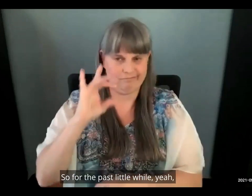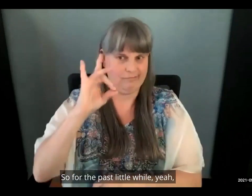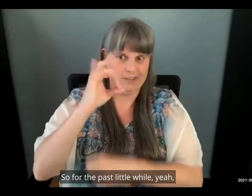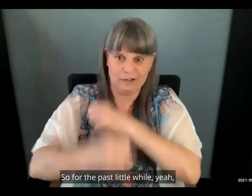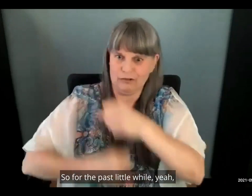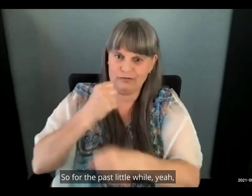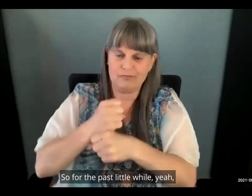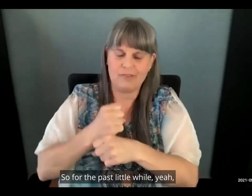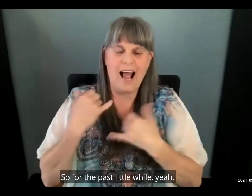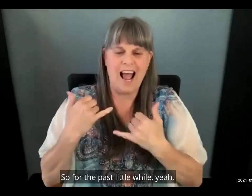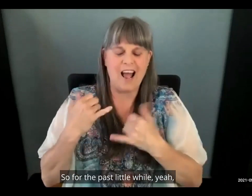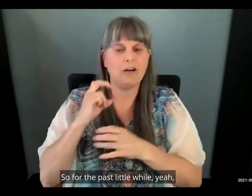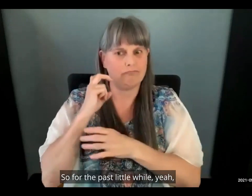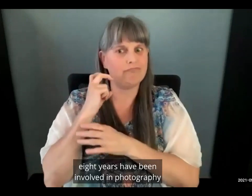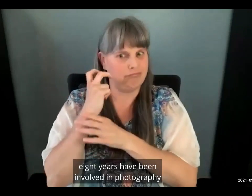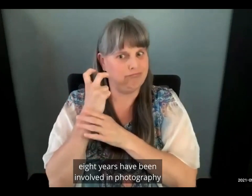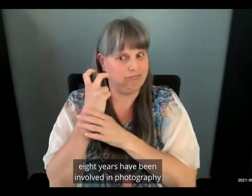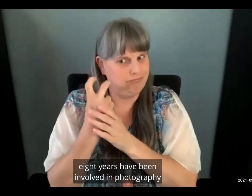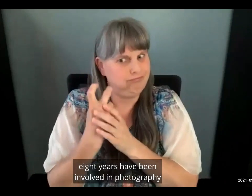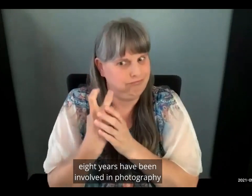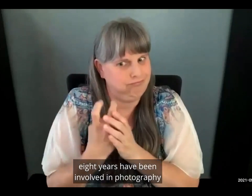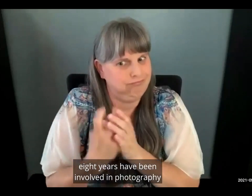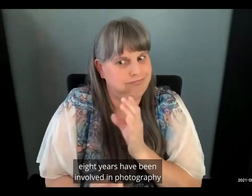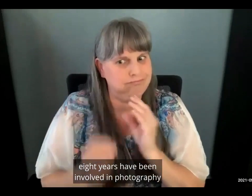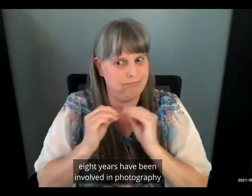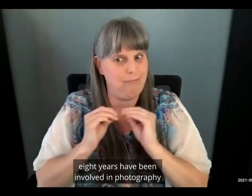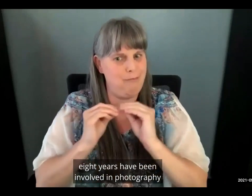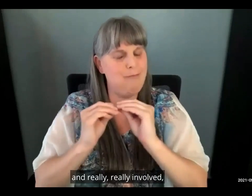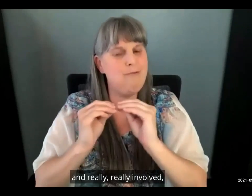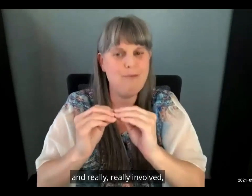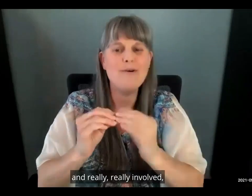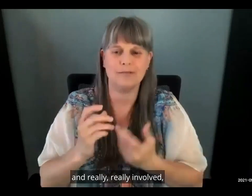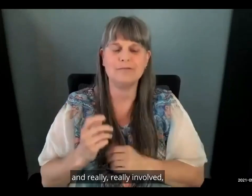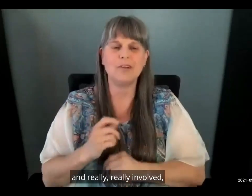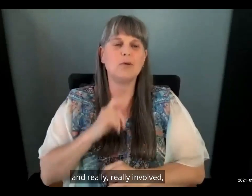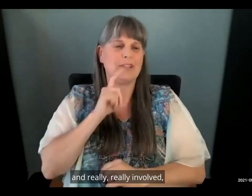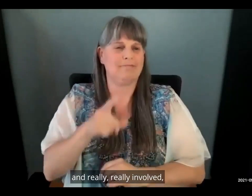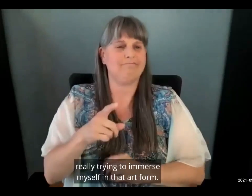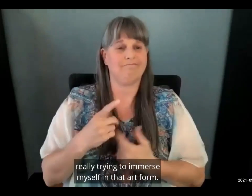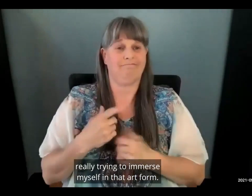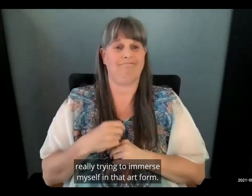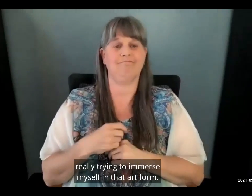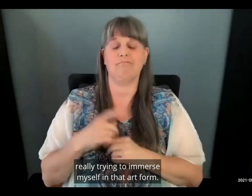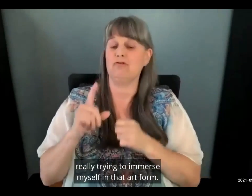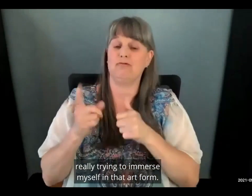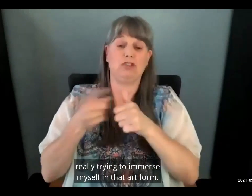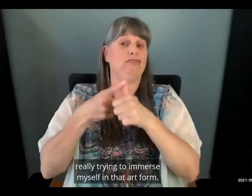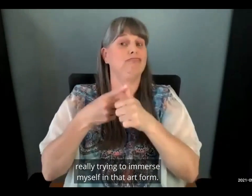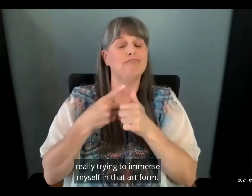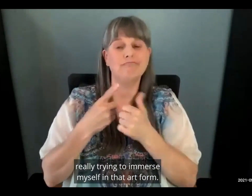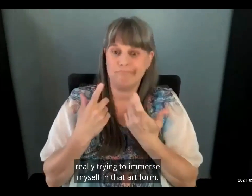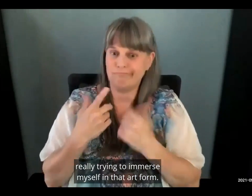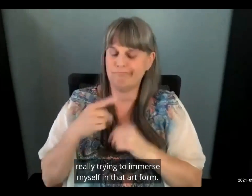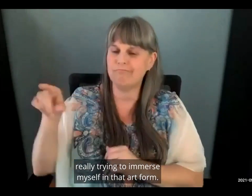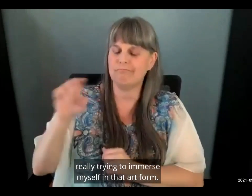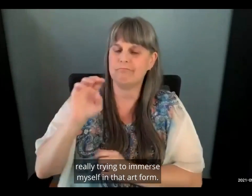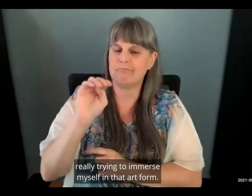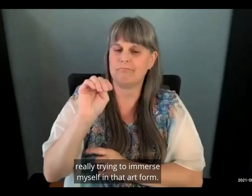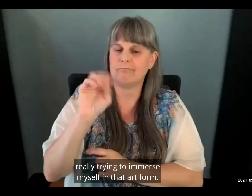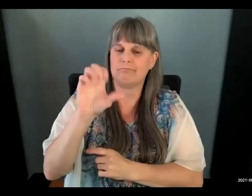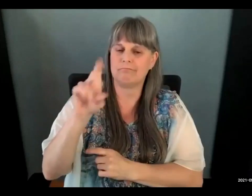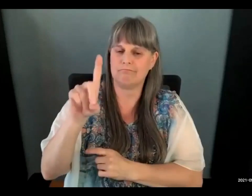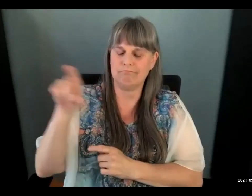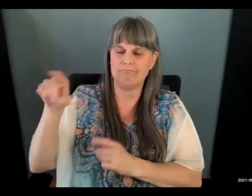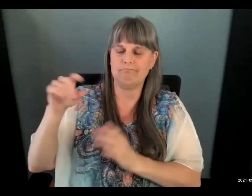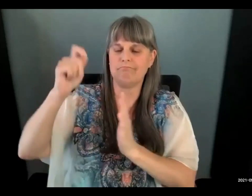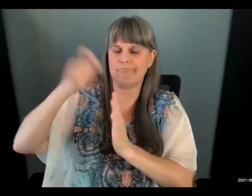So for the past little while, I've 8 years I've been involved in photography and really, really involved, really trying to immerse myself in that art form.